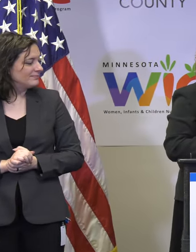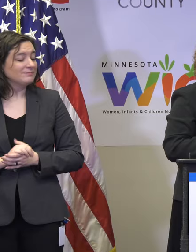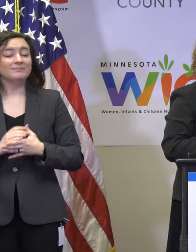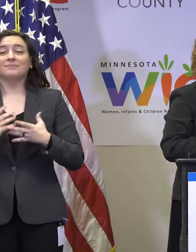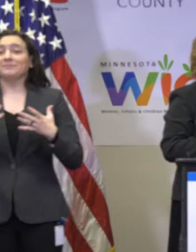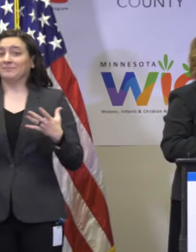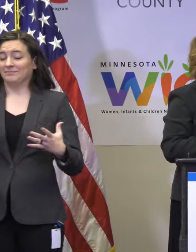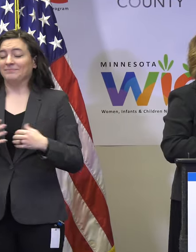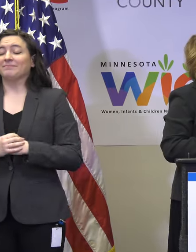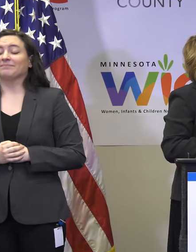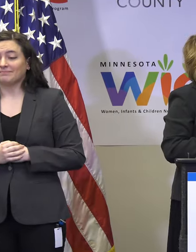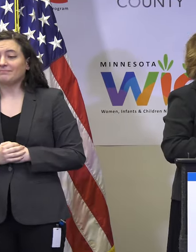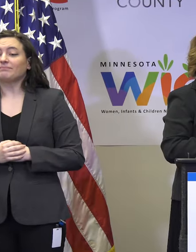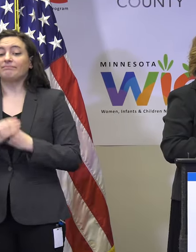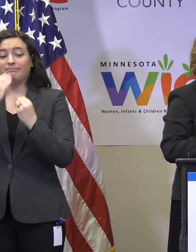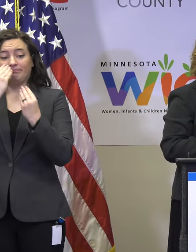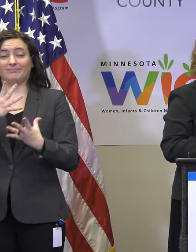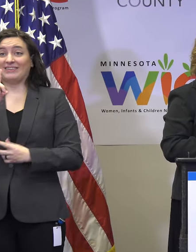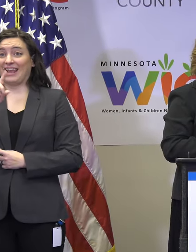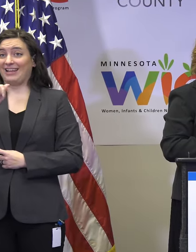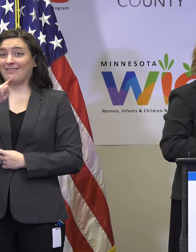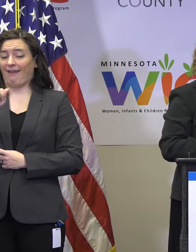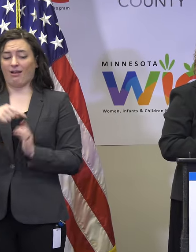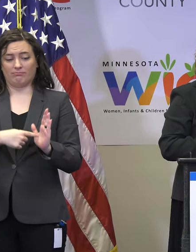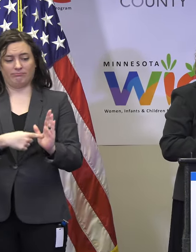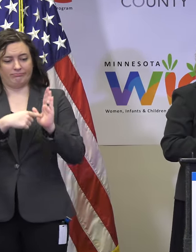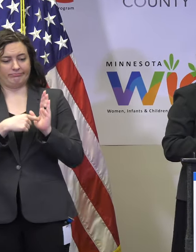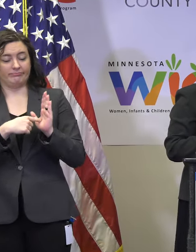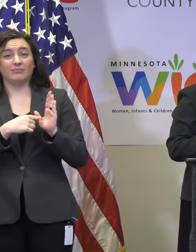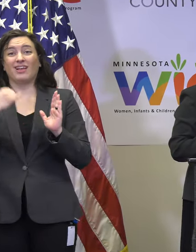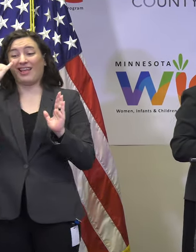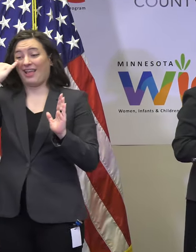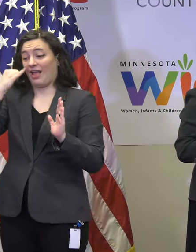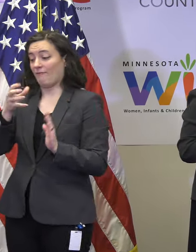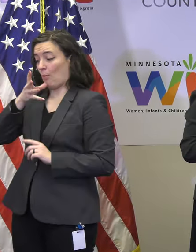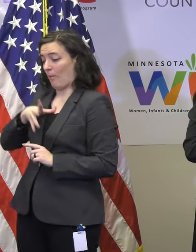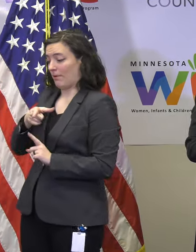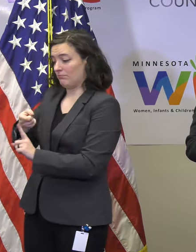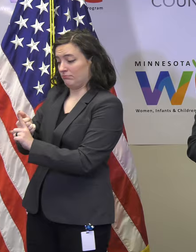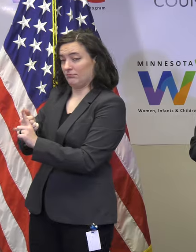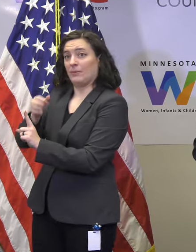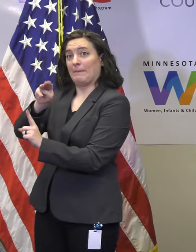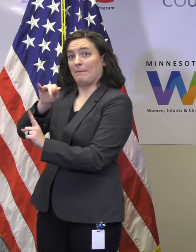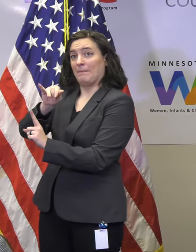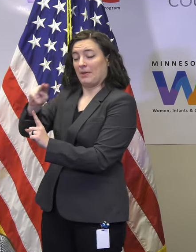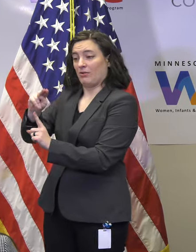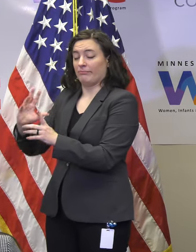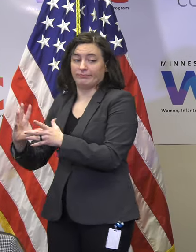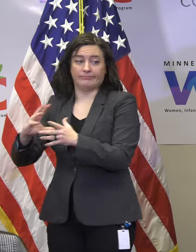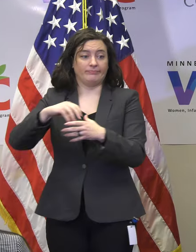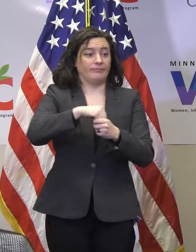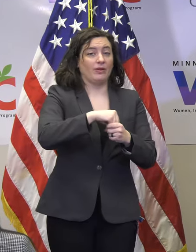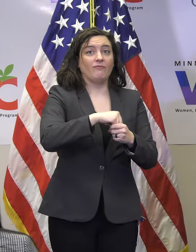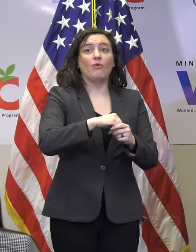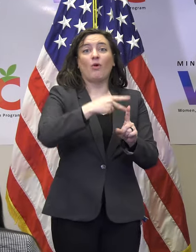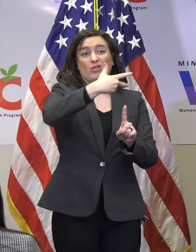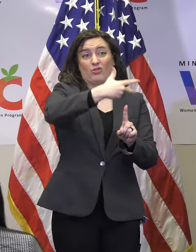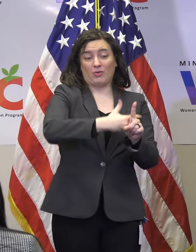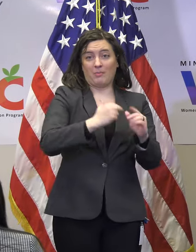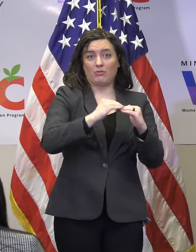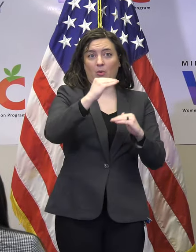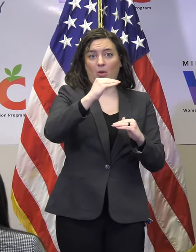Data shows that Minnesota women participating in WIC for three or more months had fewer infants born with low birth